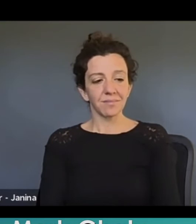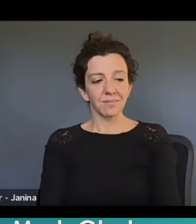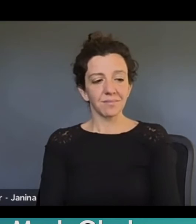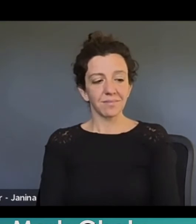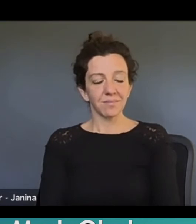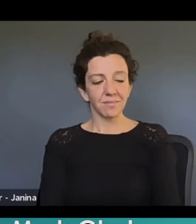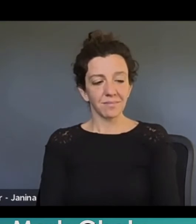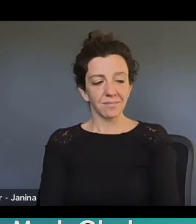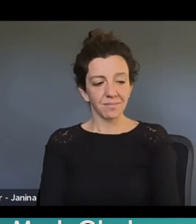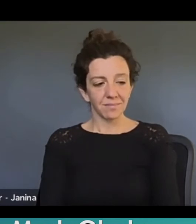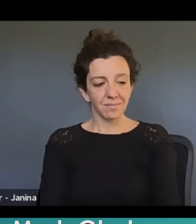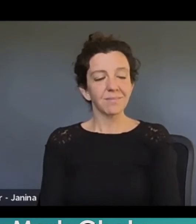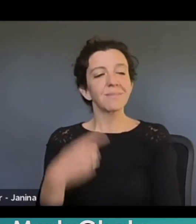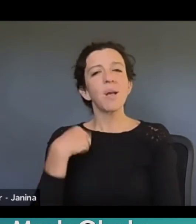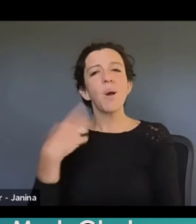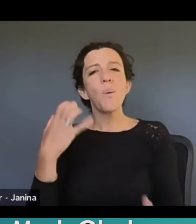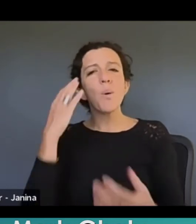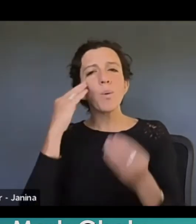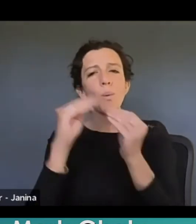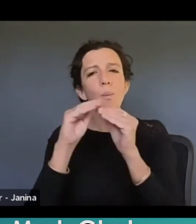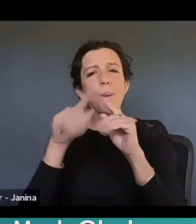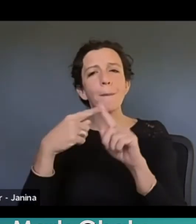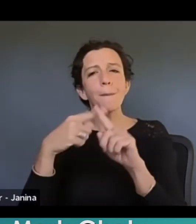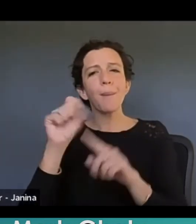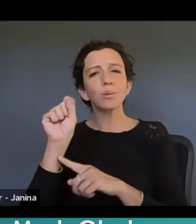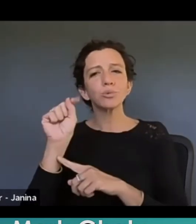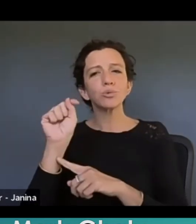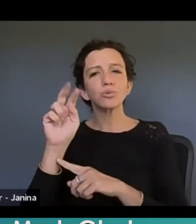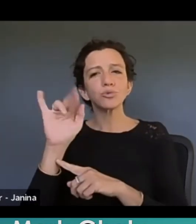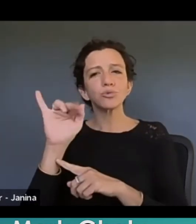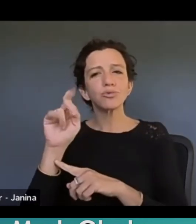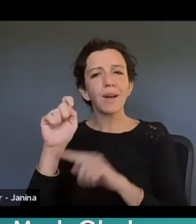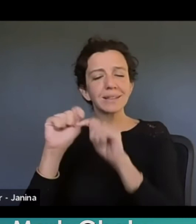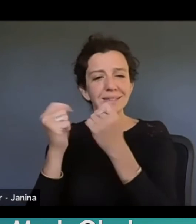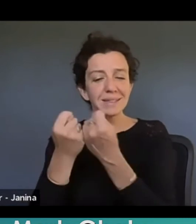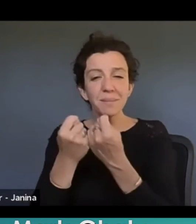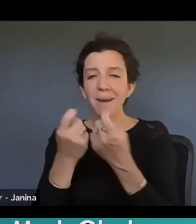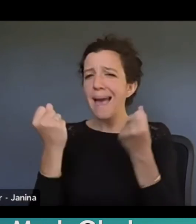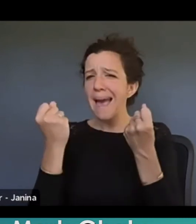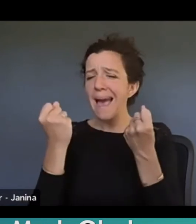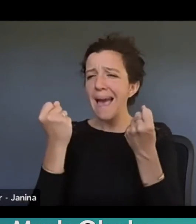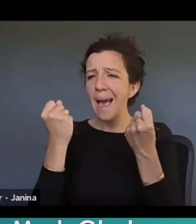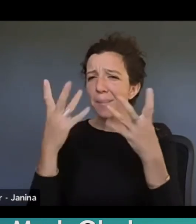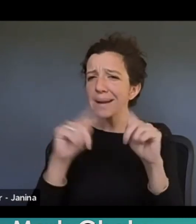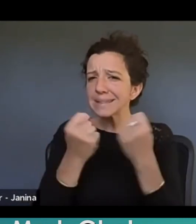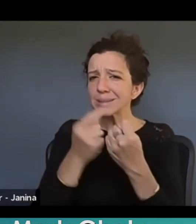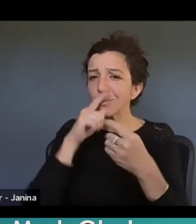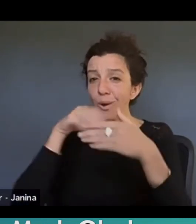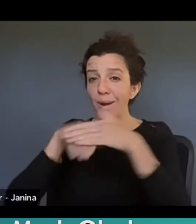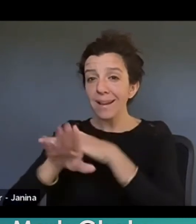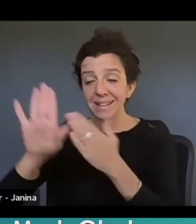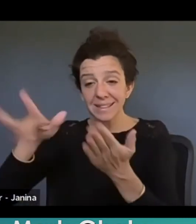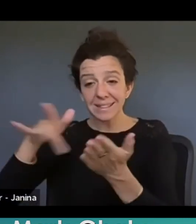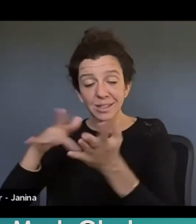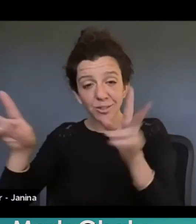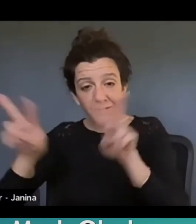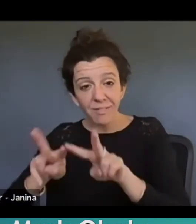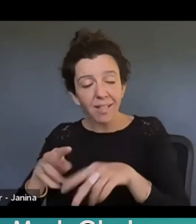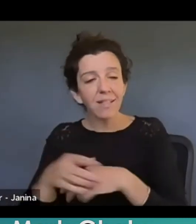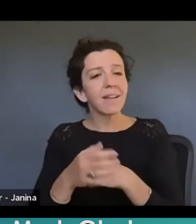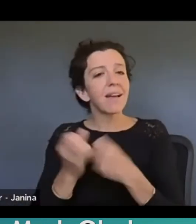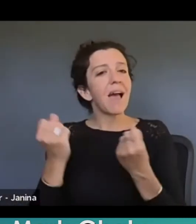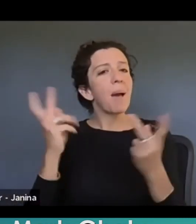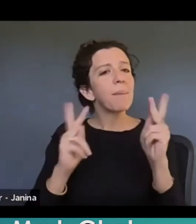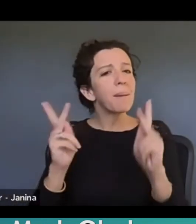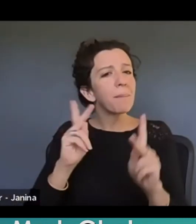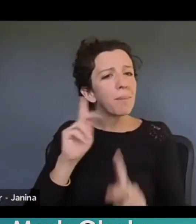how many people are going into the Central Valley, how long they'll be there, if there's different departments from California that are part of this, and